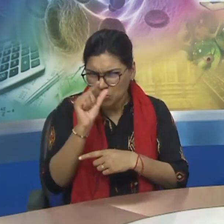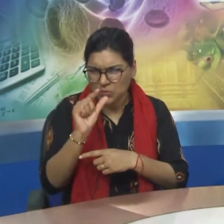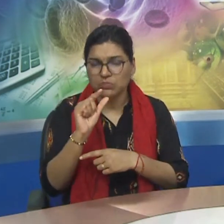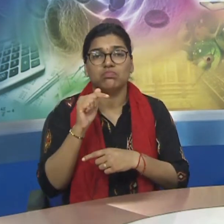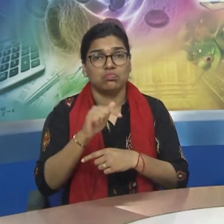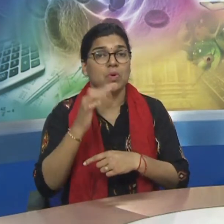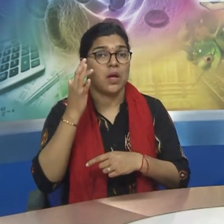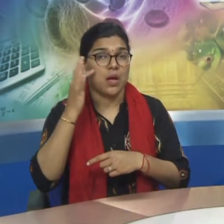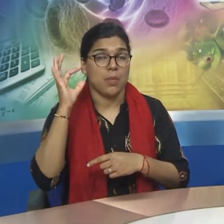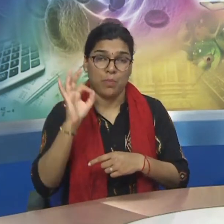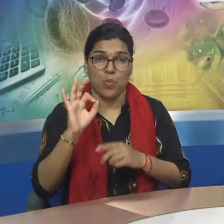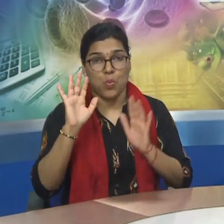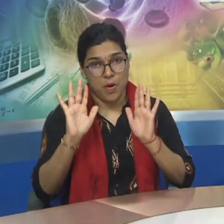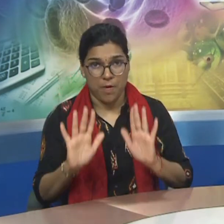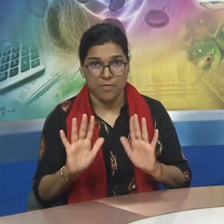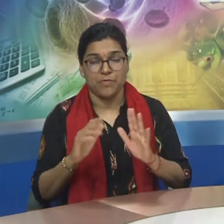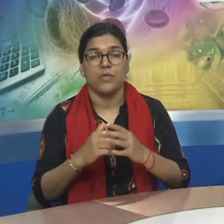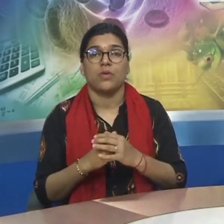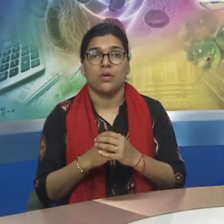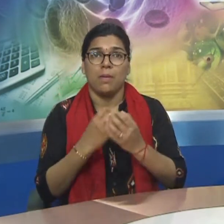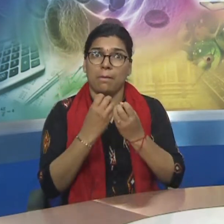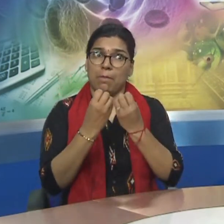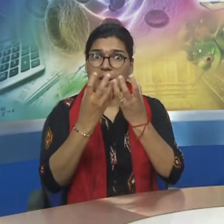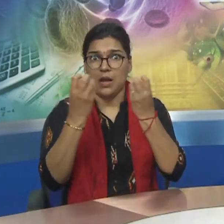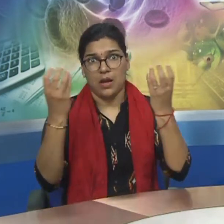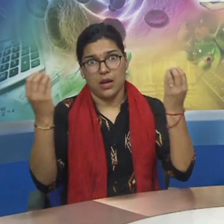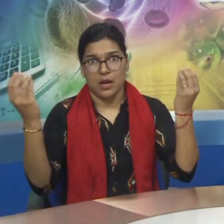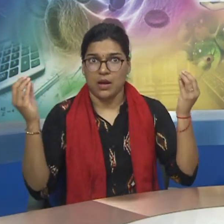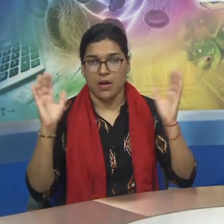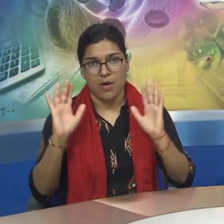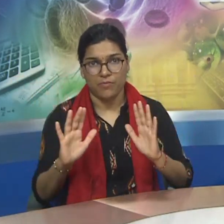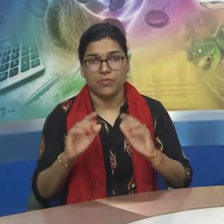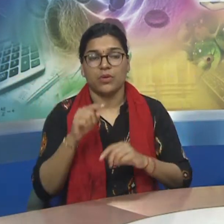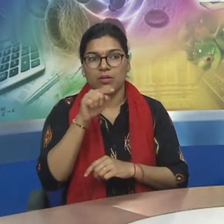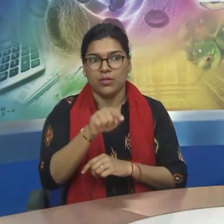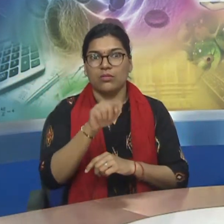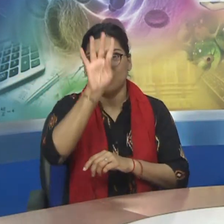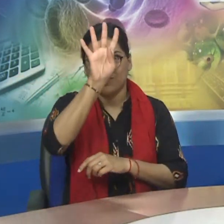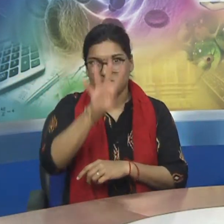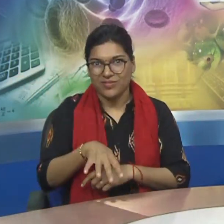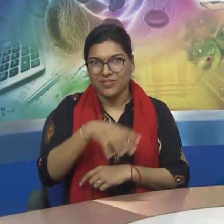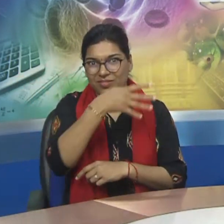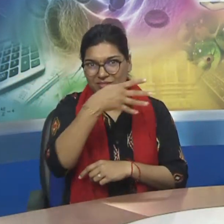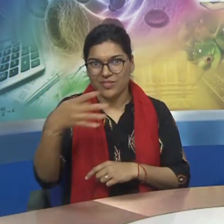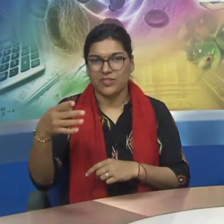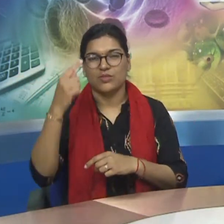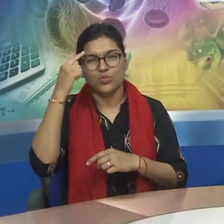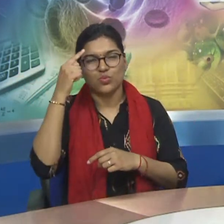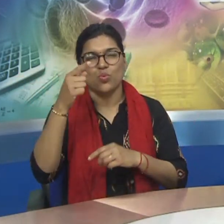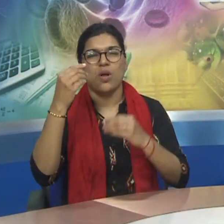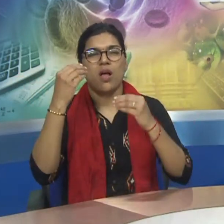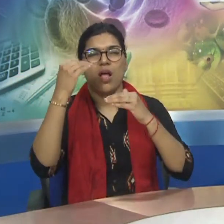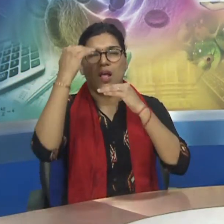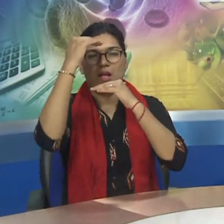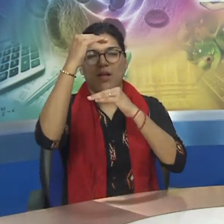This chapter is actually very important because spreadsheets are used at many